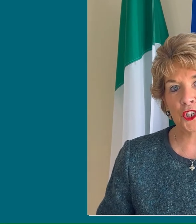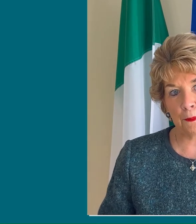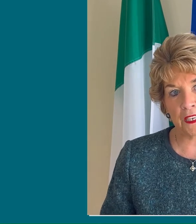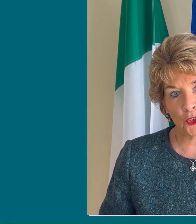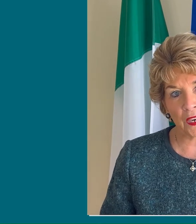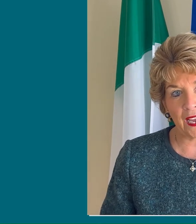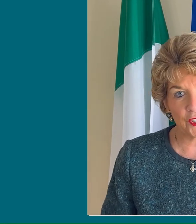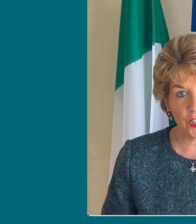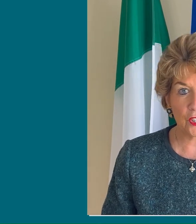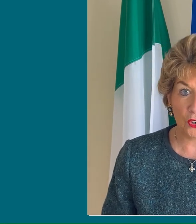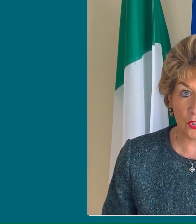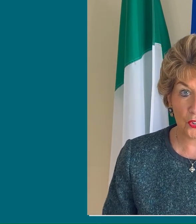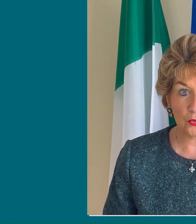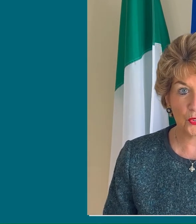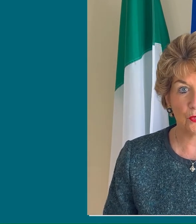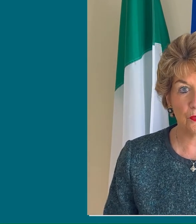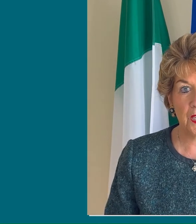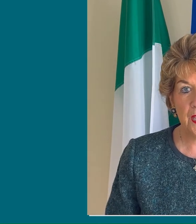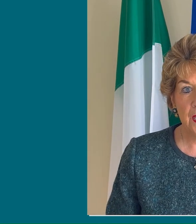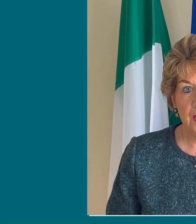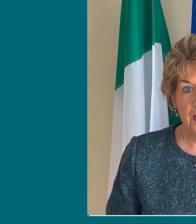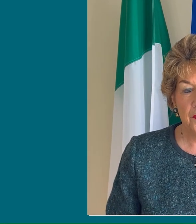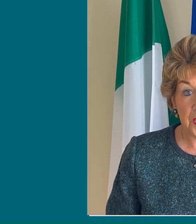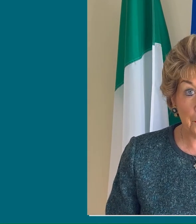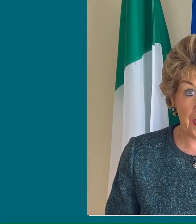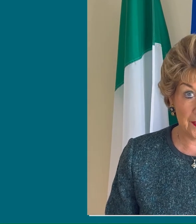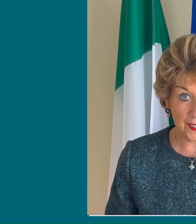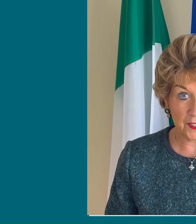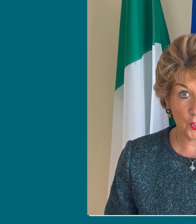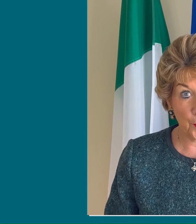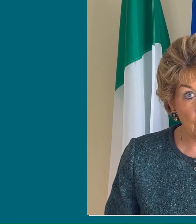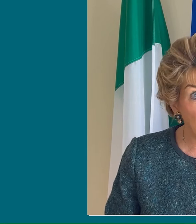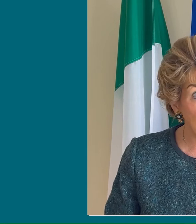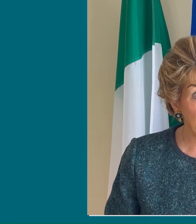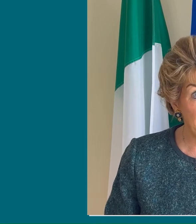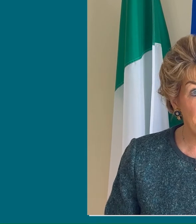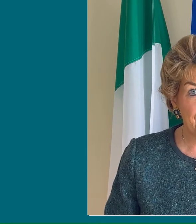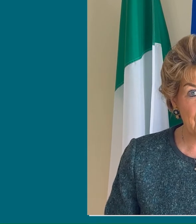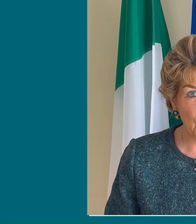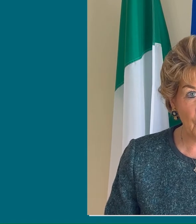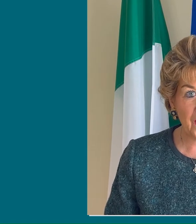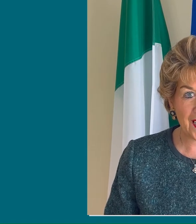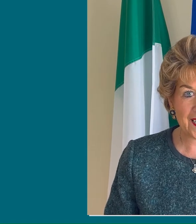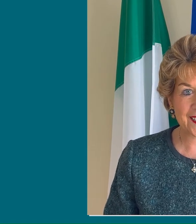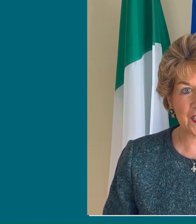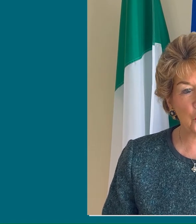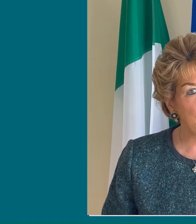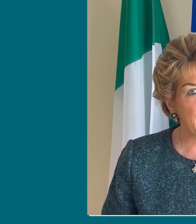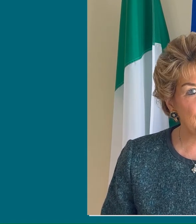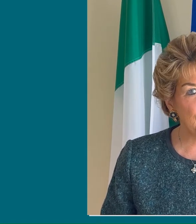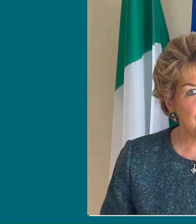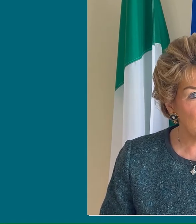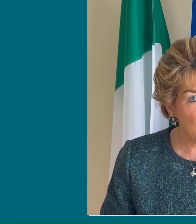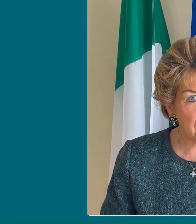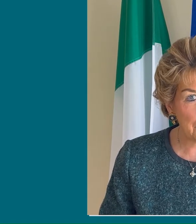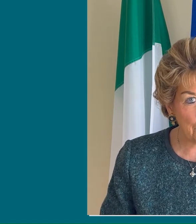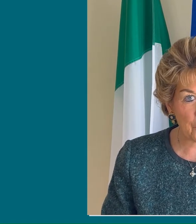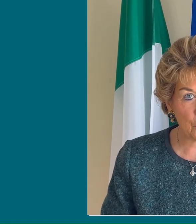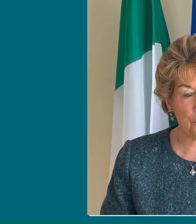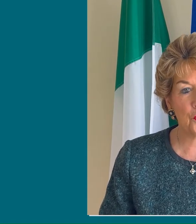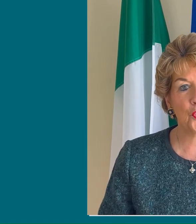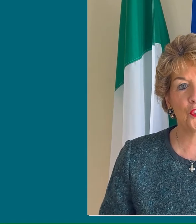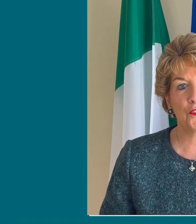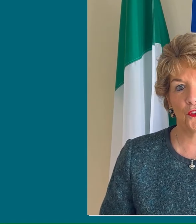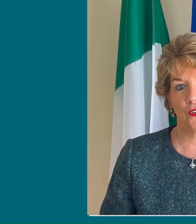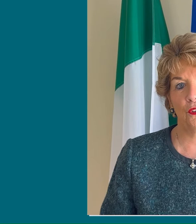strategy meets reality all too soon. This plan sets the bar high. nothing less than to imagine and create